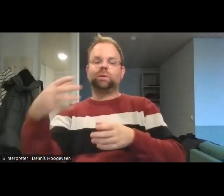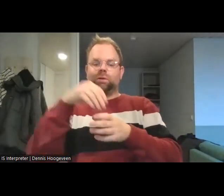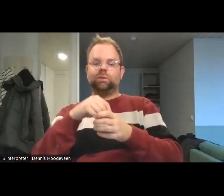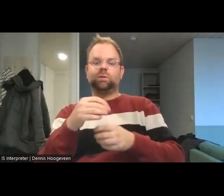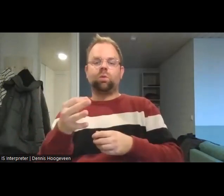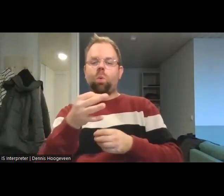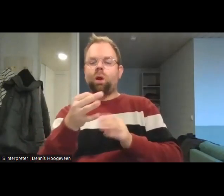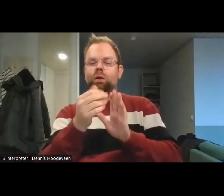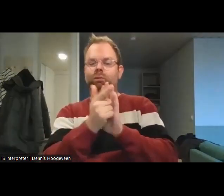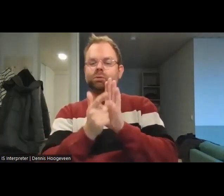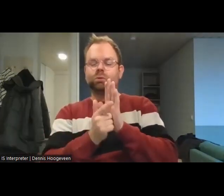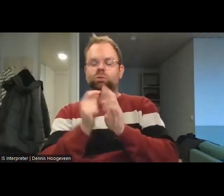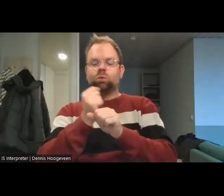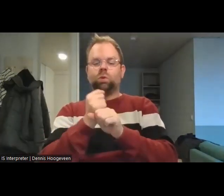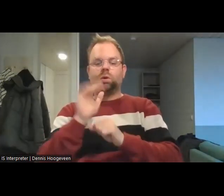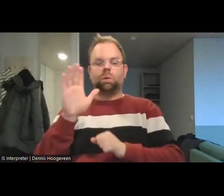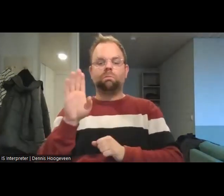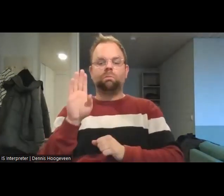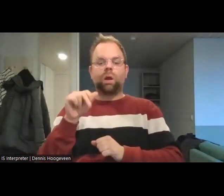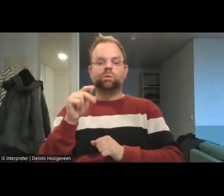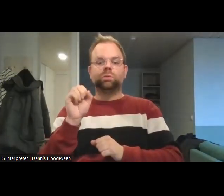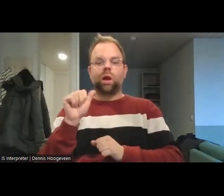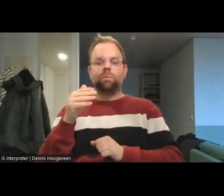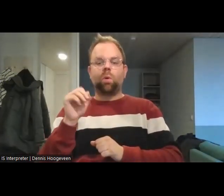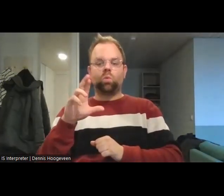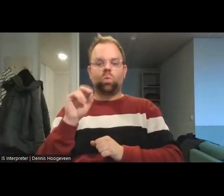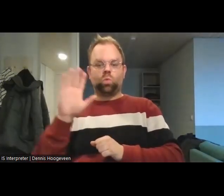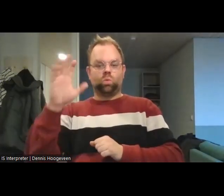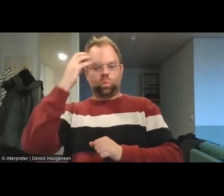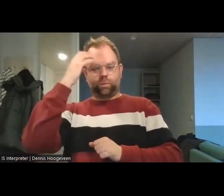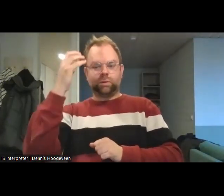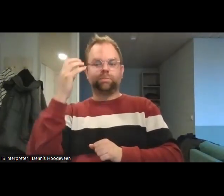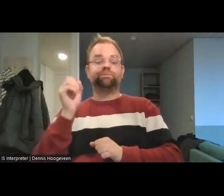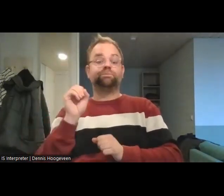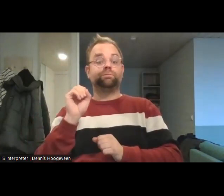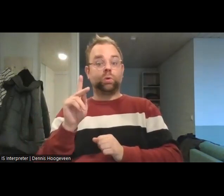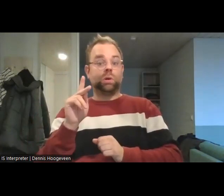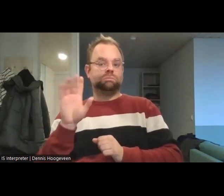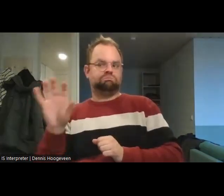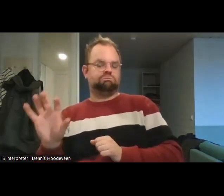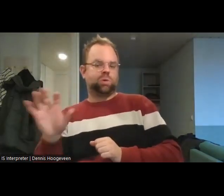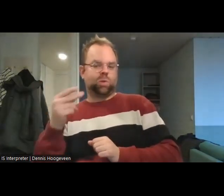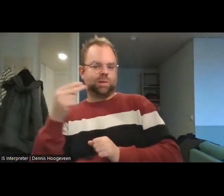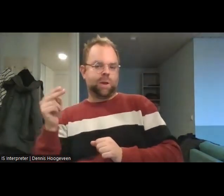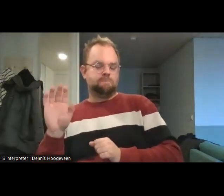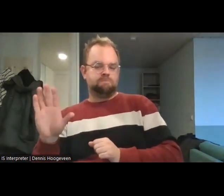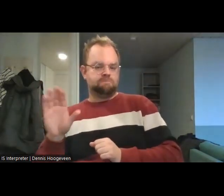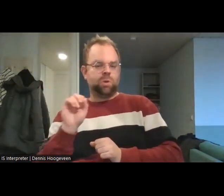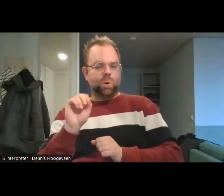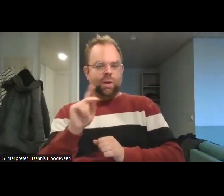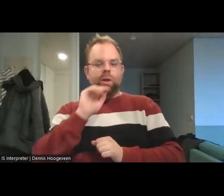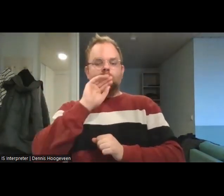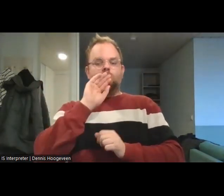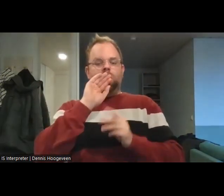locate persons with disabilities, types of disabilities, and government services to address their needs. So I'm going to take a